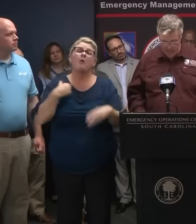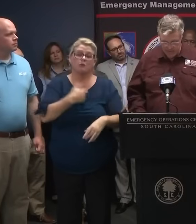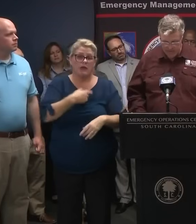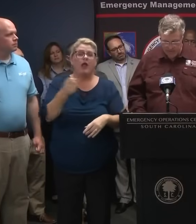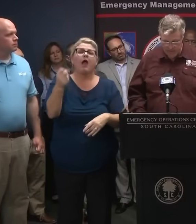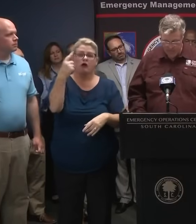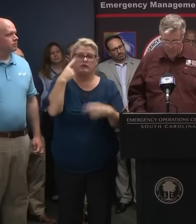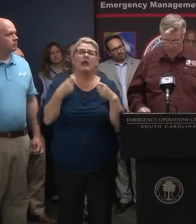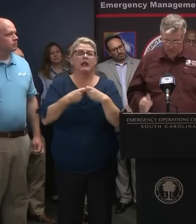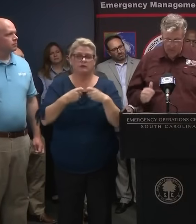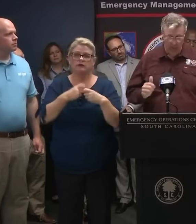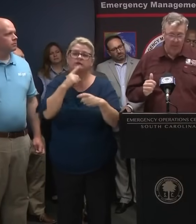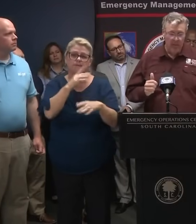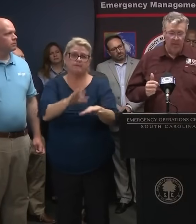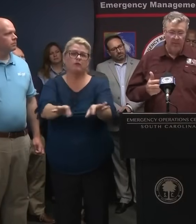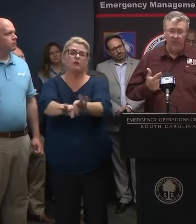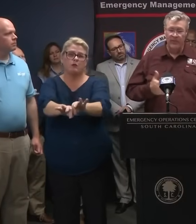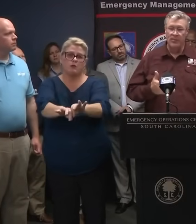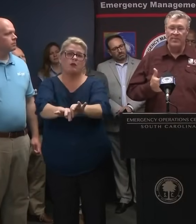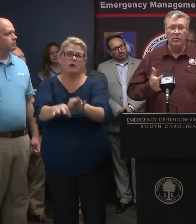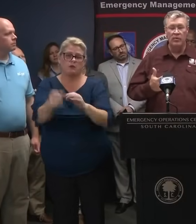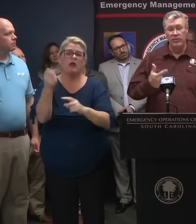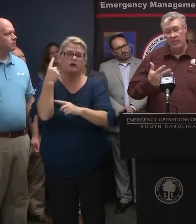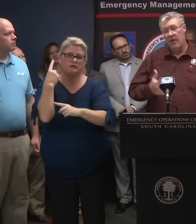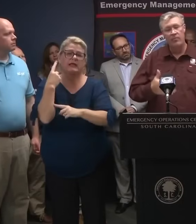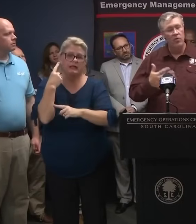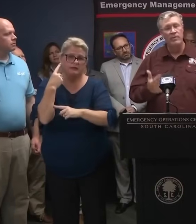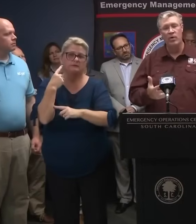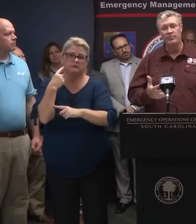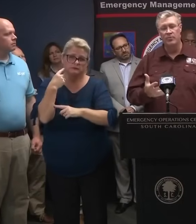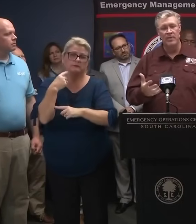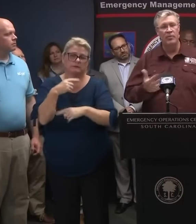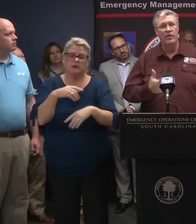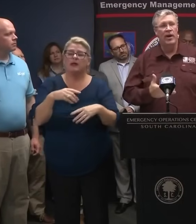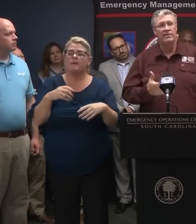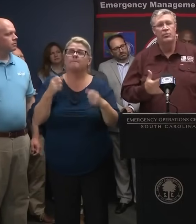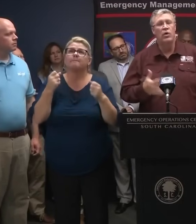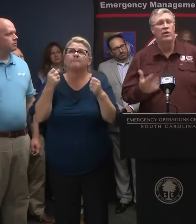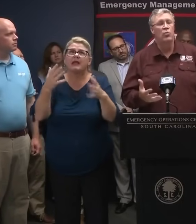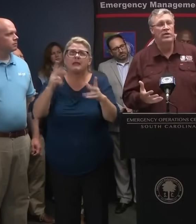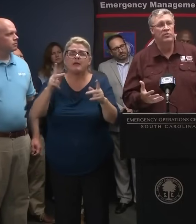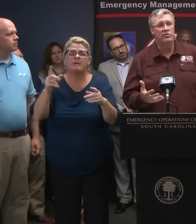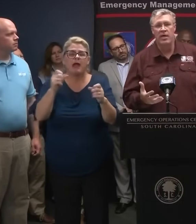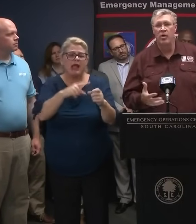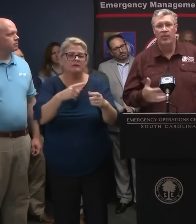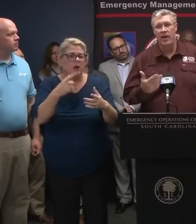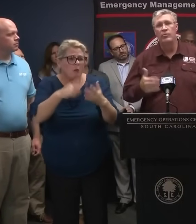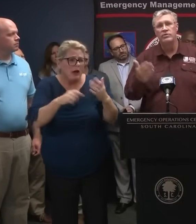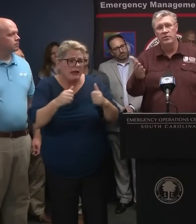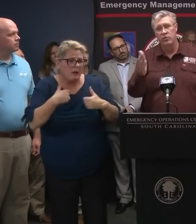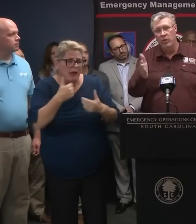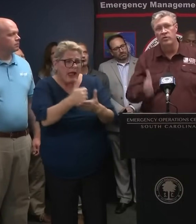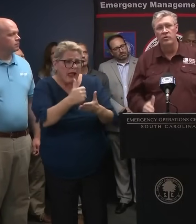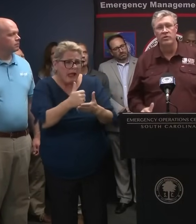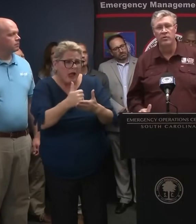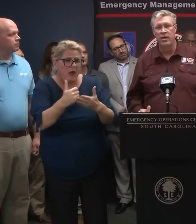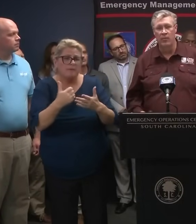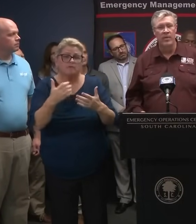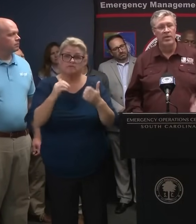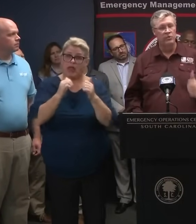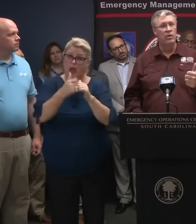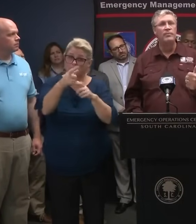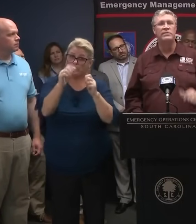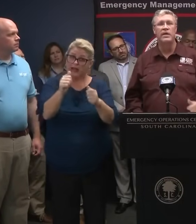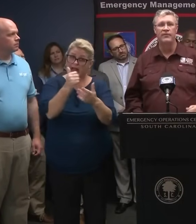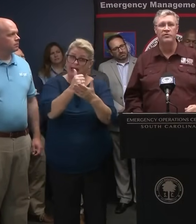society, electricity is important. The few people, and really multiple people, that are asking, what can we do to help? And I would tell you, what you can do to